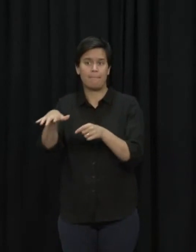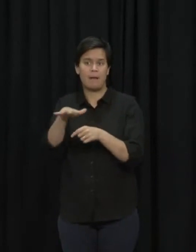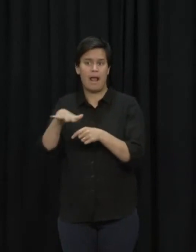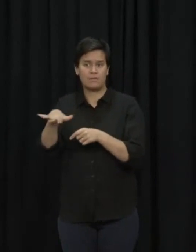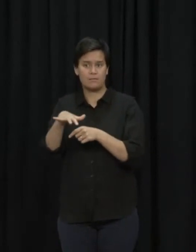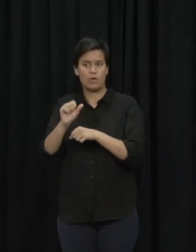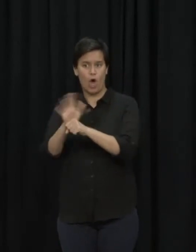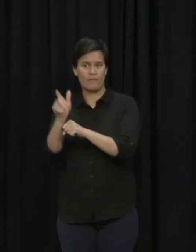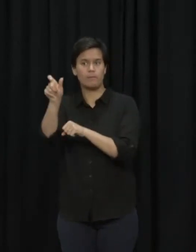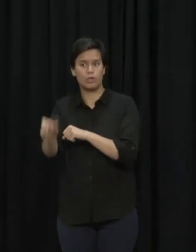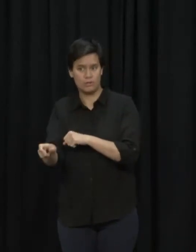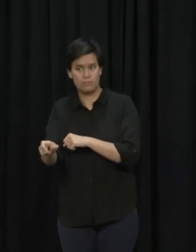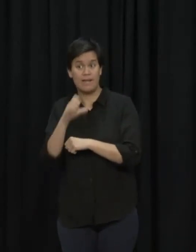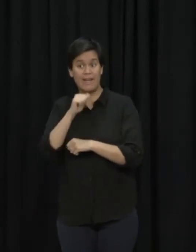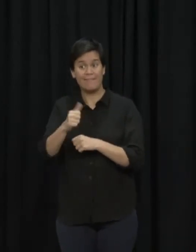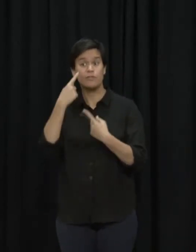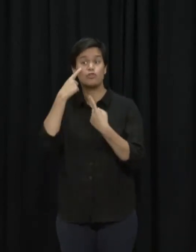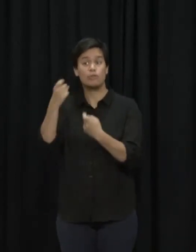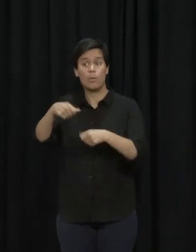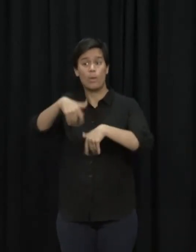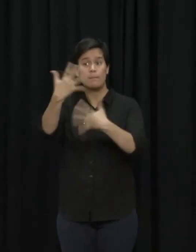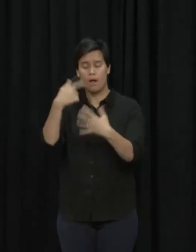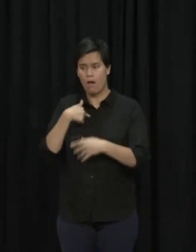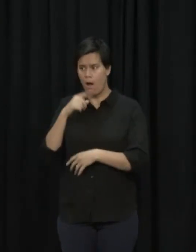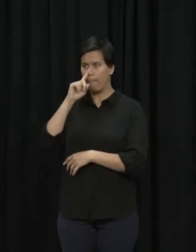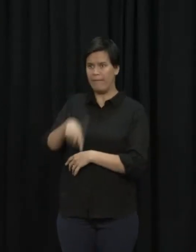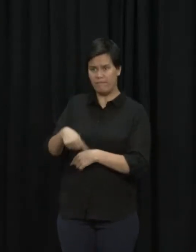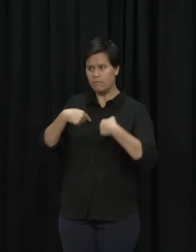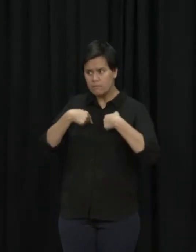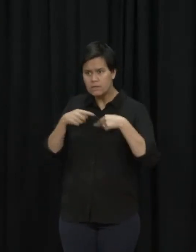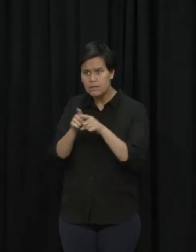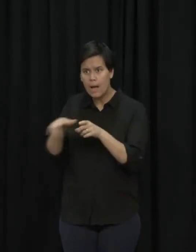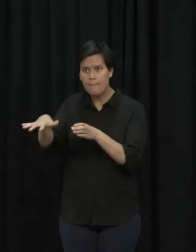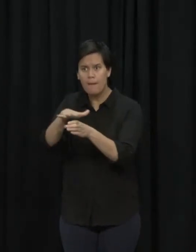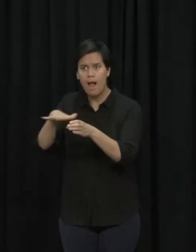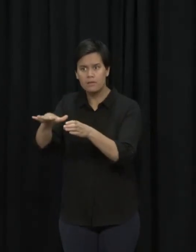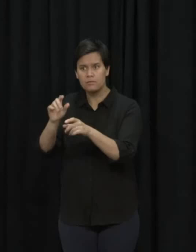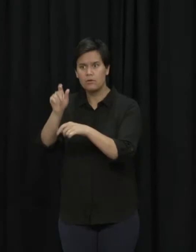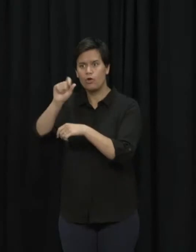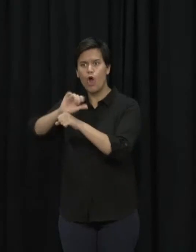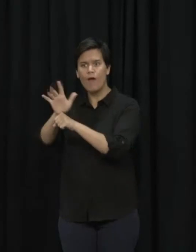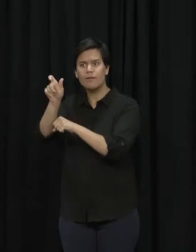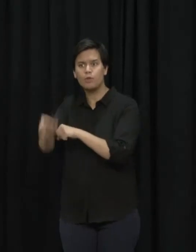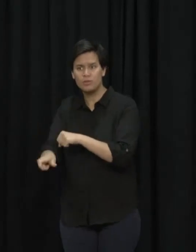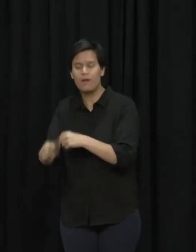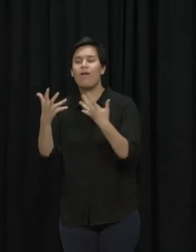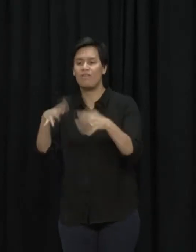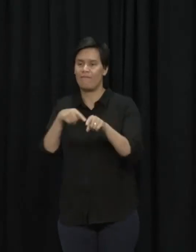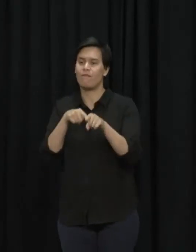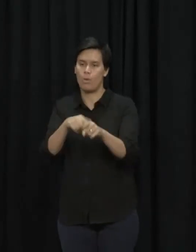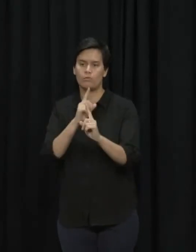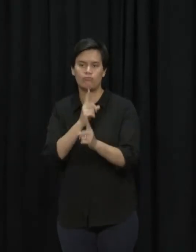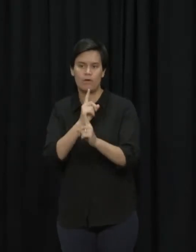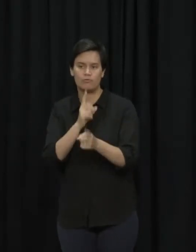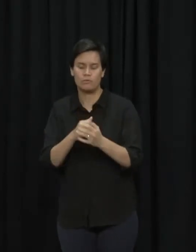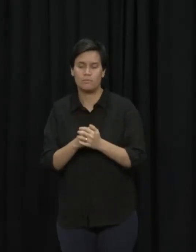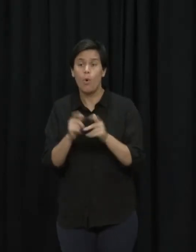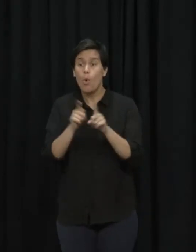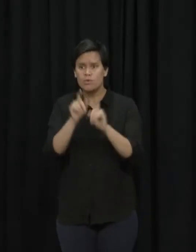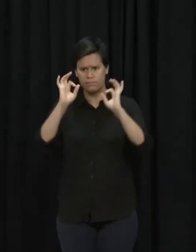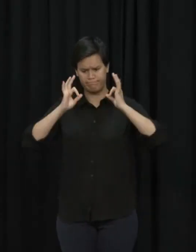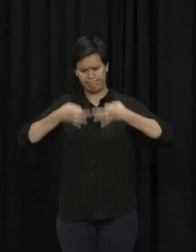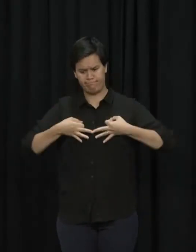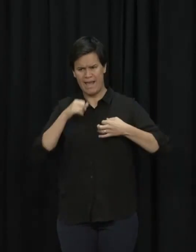follow the instructions on the website. Anyone around the country should, of course, be alert to symptoms of COVID-19,